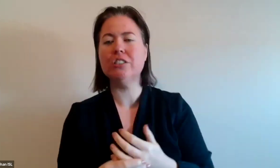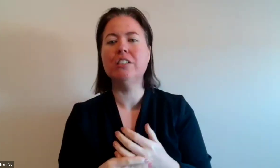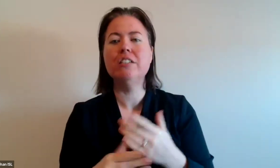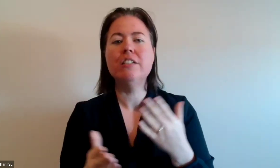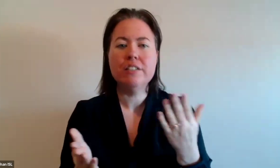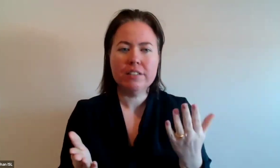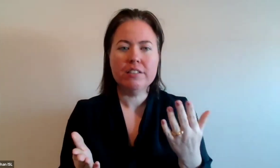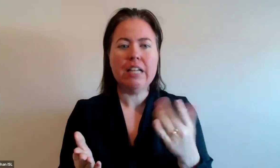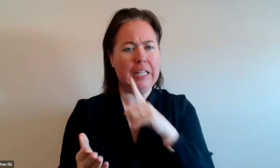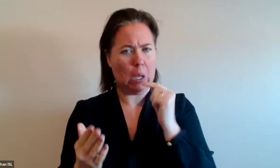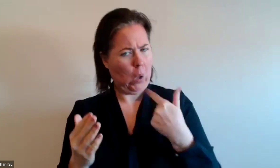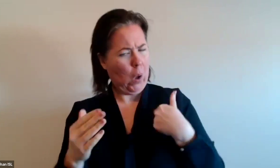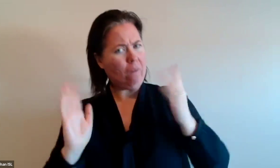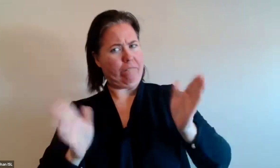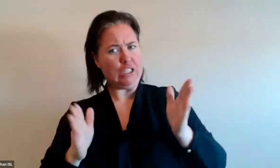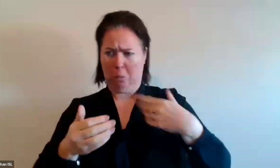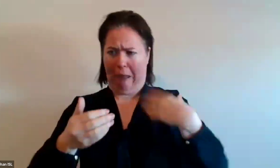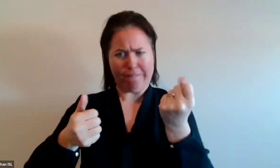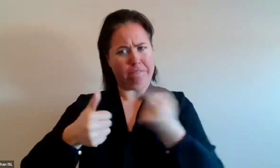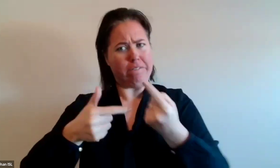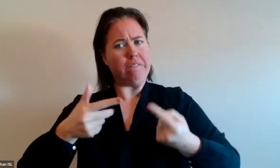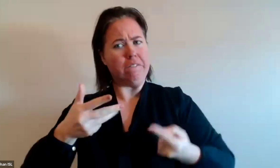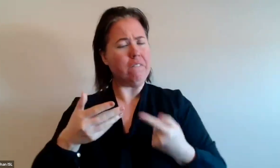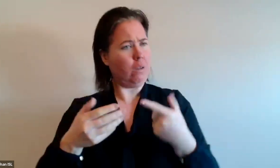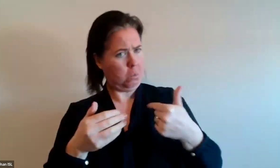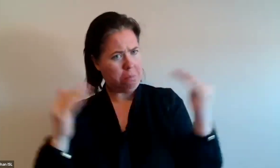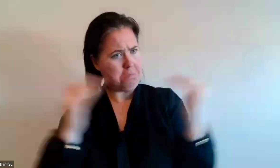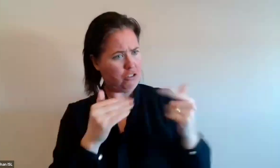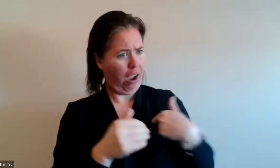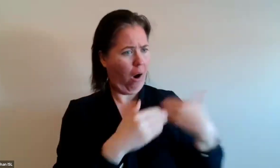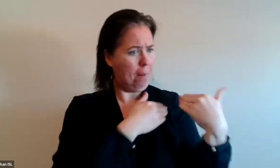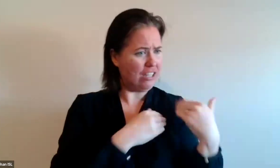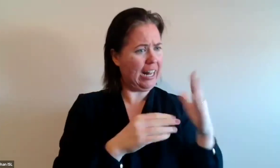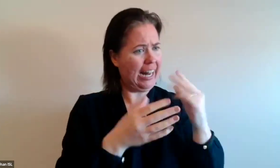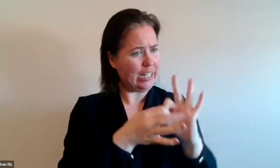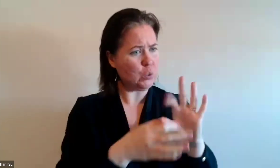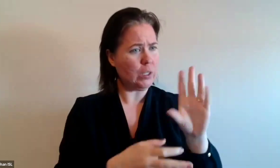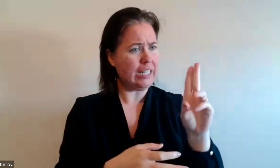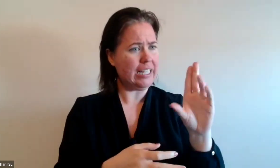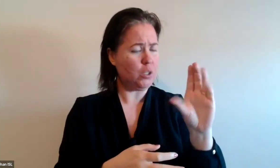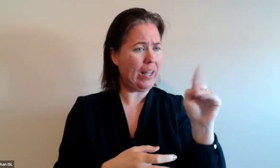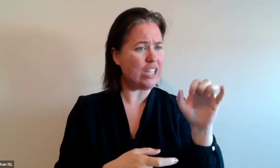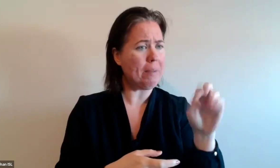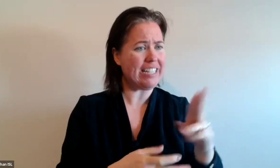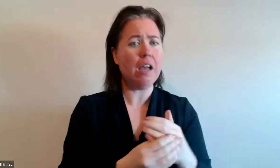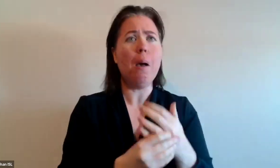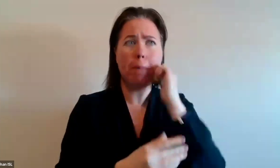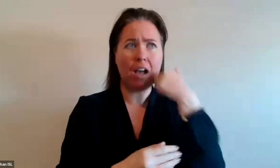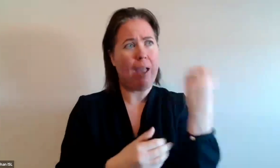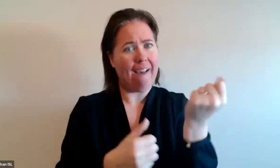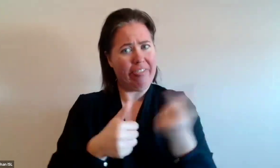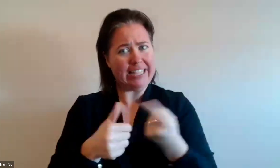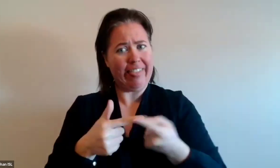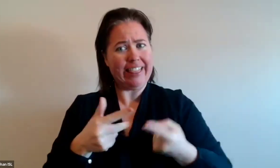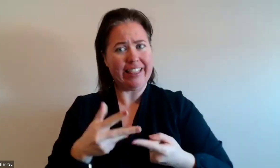we fulfill our obligations under the CRPD because we do this and that and that. Often